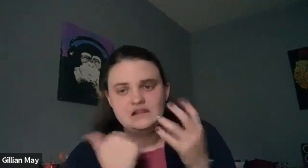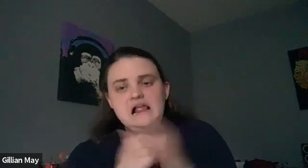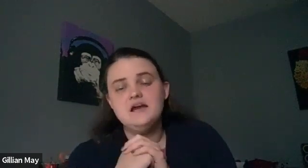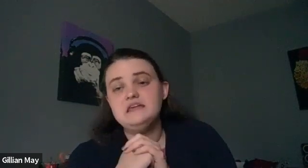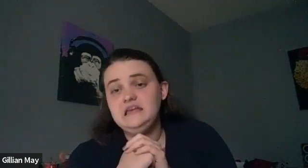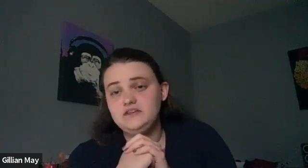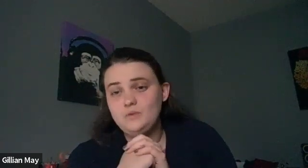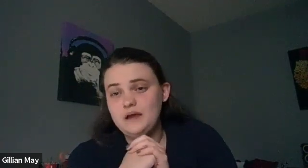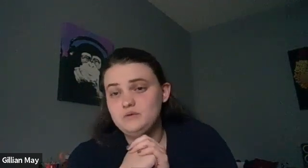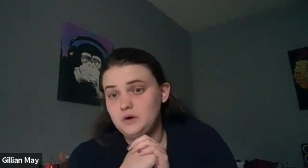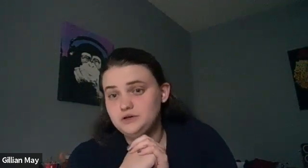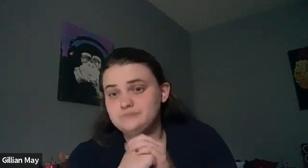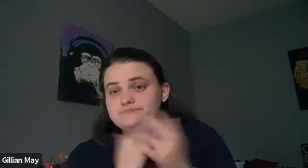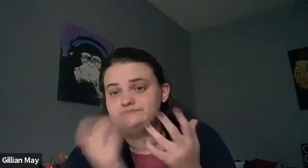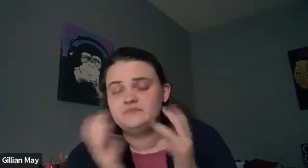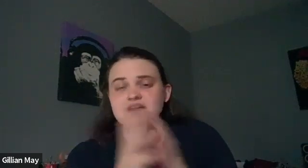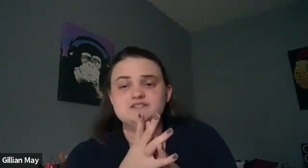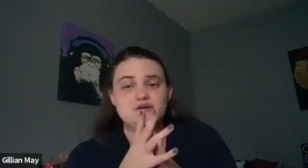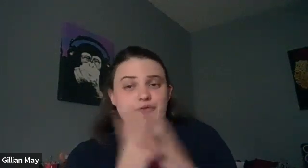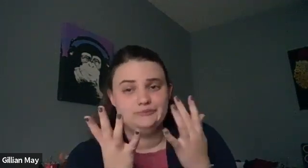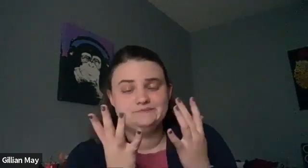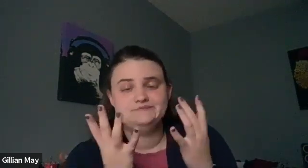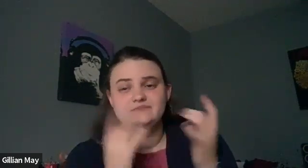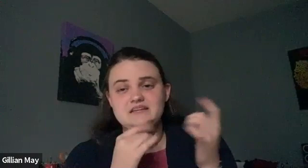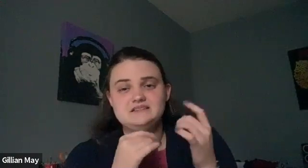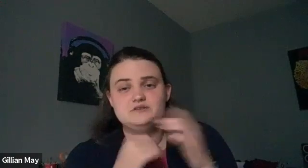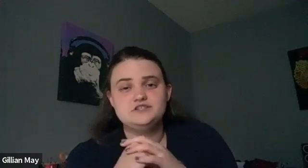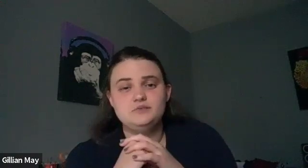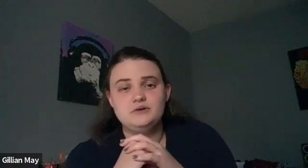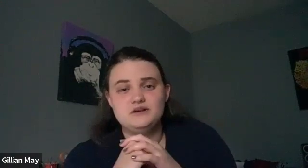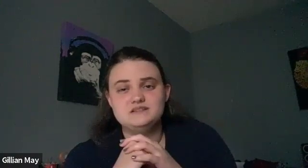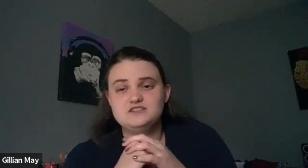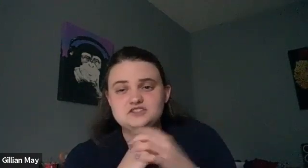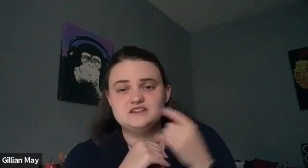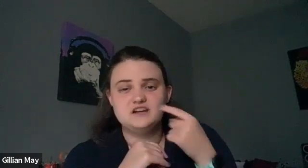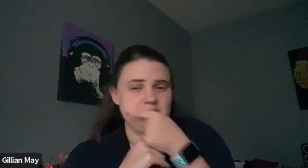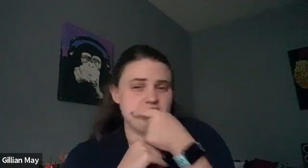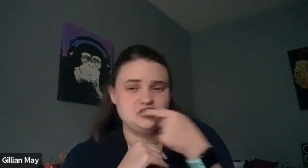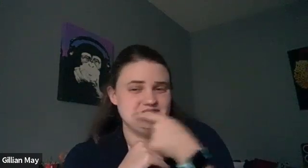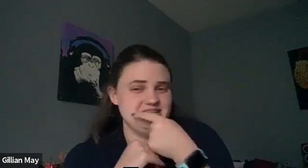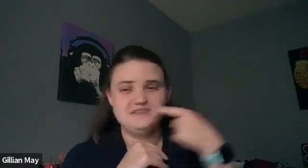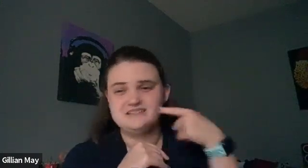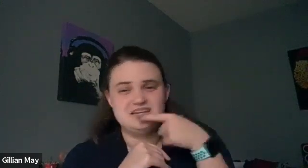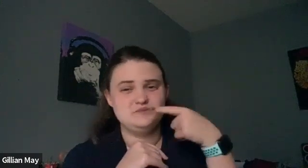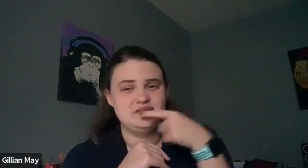I think either way would work. So it still gets your point across as long as you're not talking about brushing your teeth, because that is one that I'm